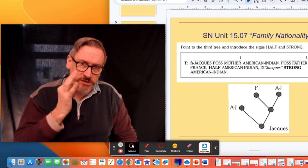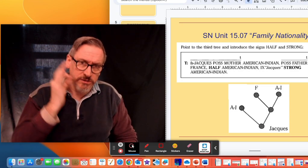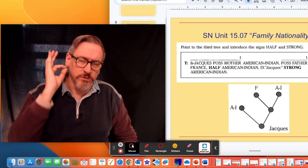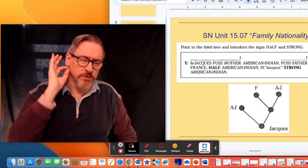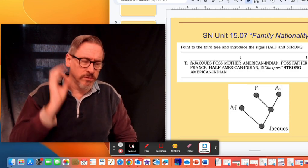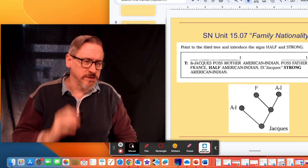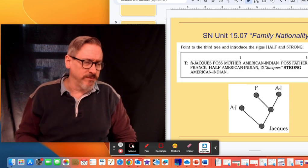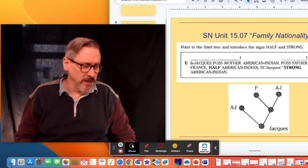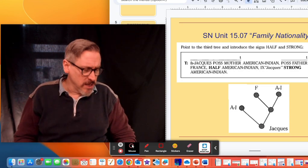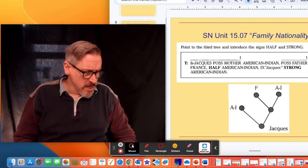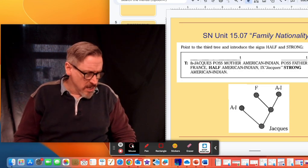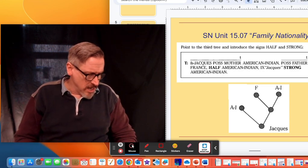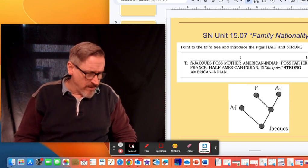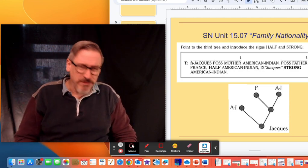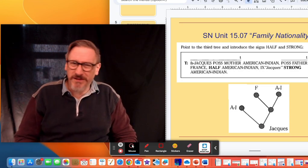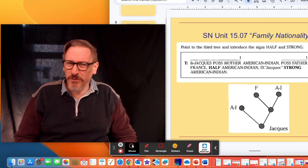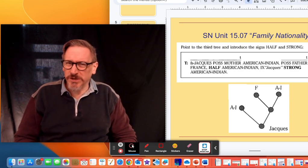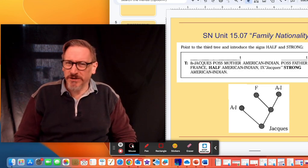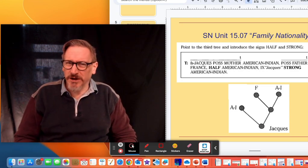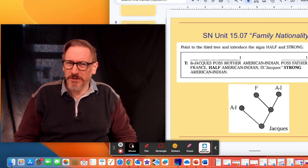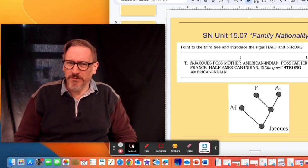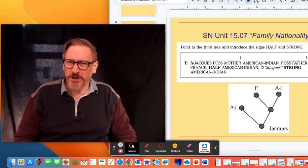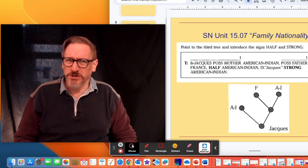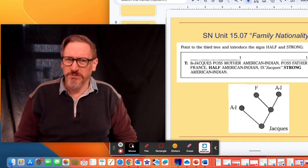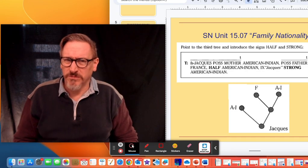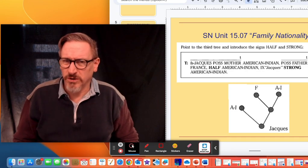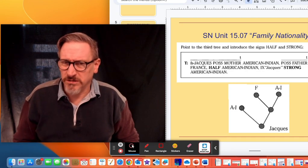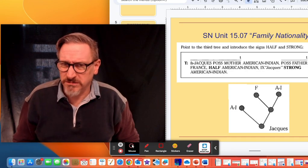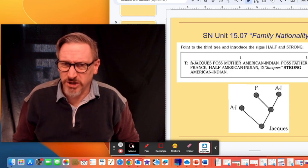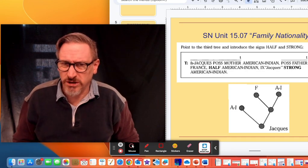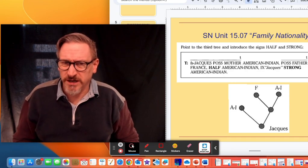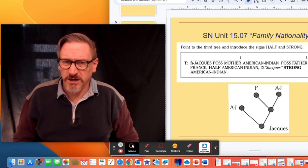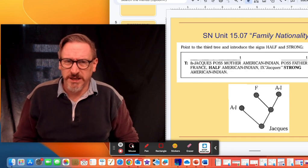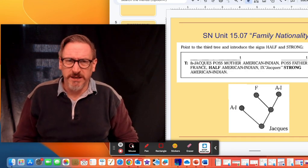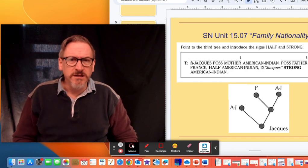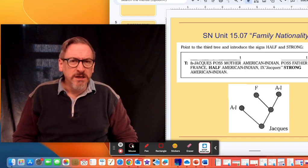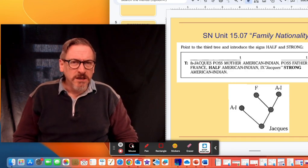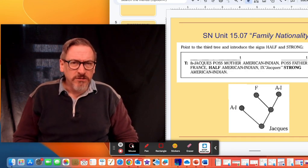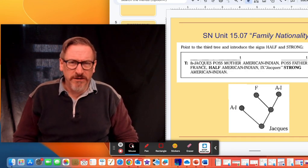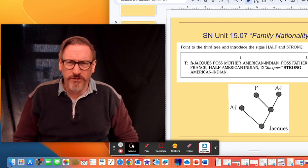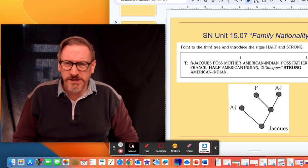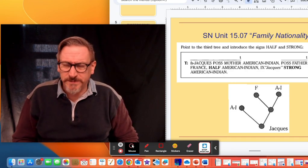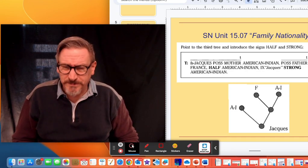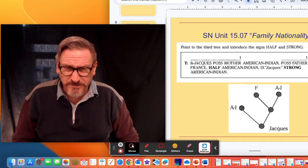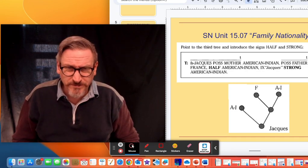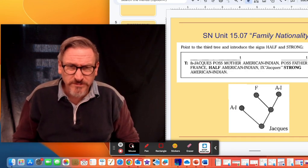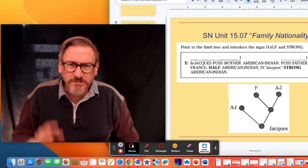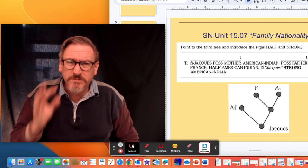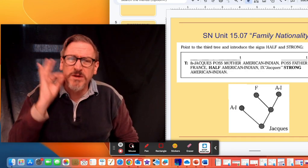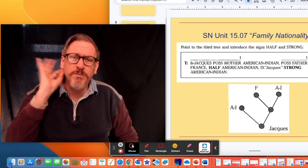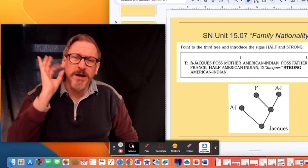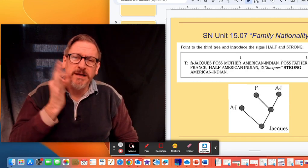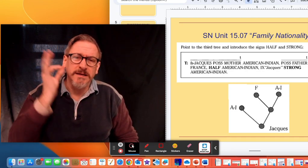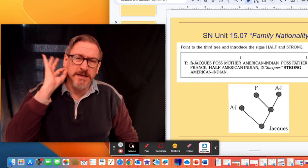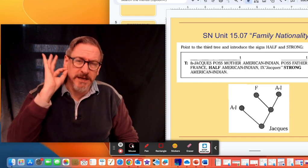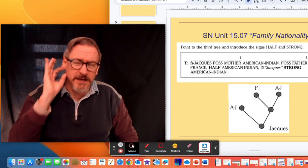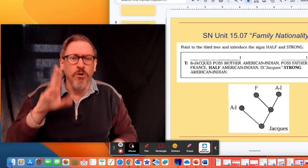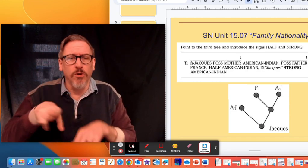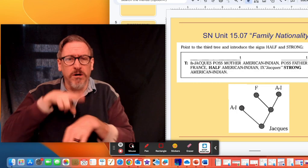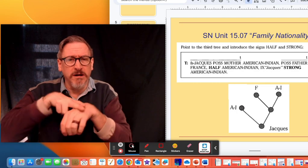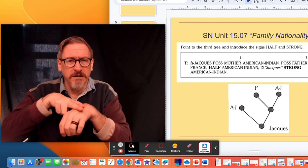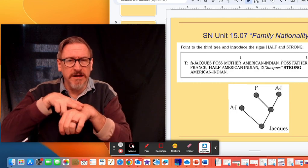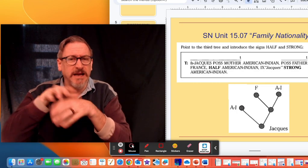feathers or something. I believe it was a much more dark and ugly reference, but